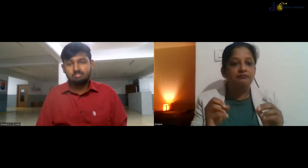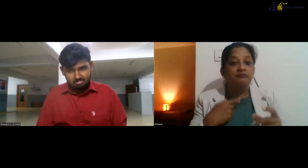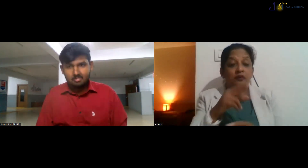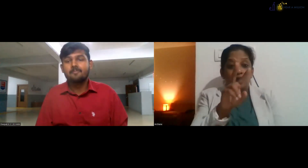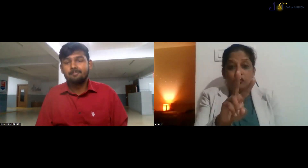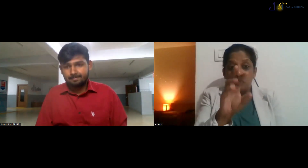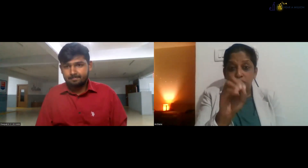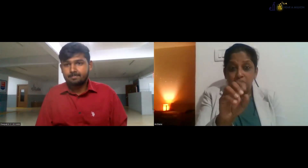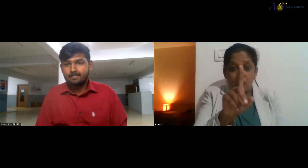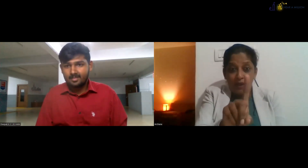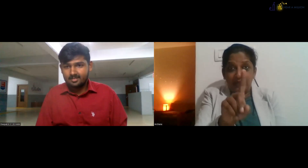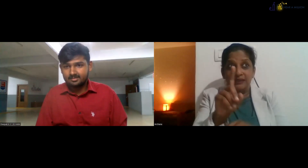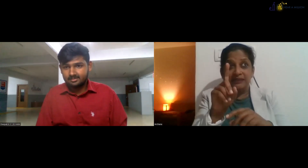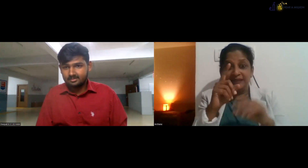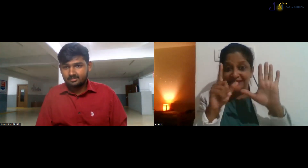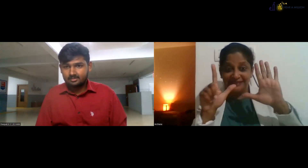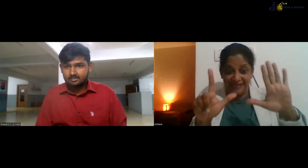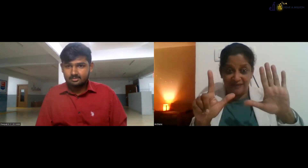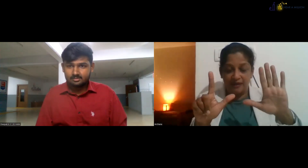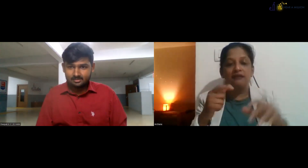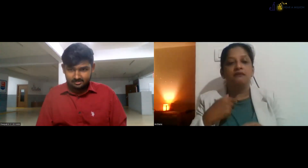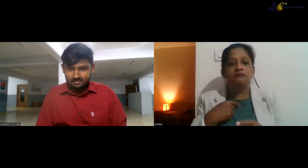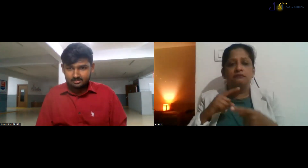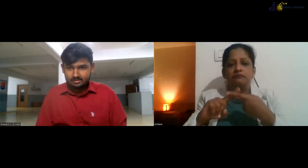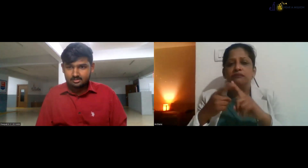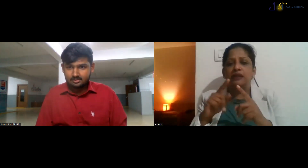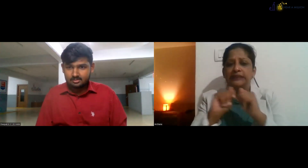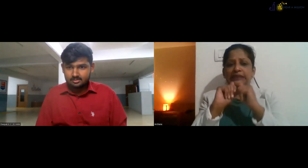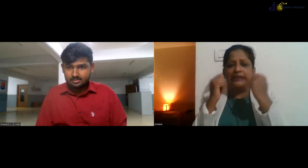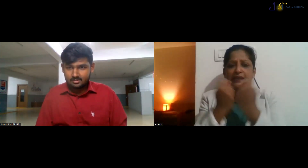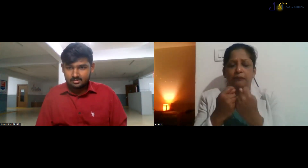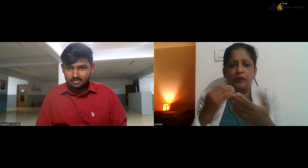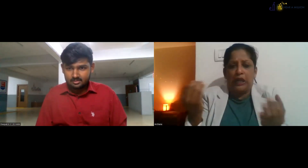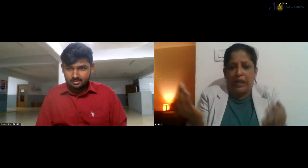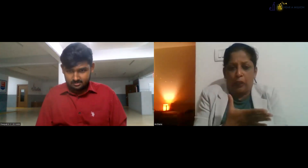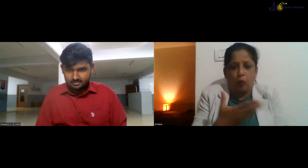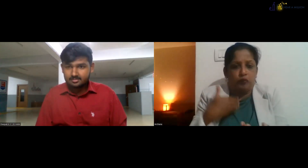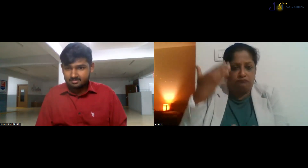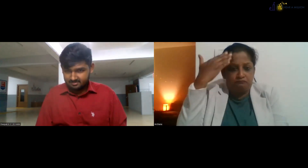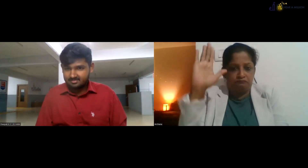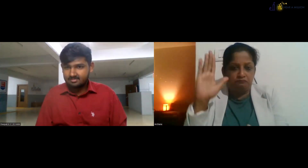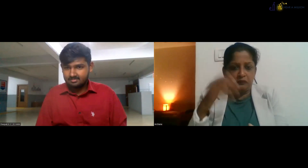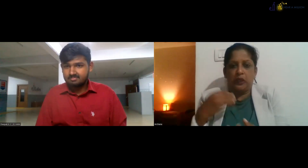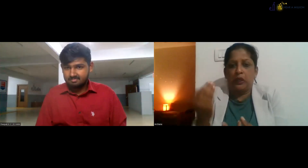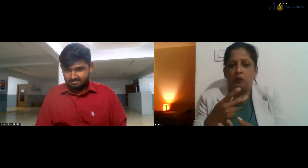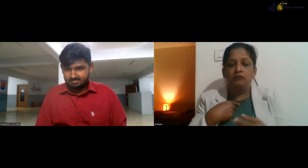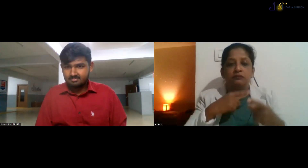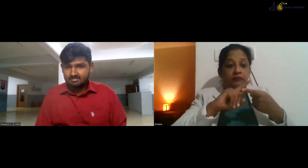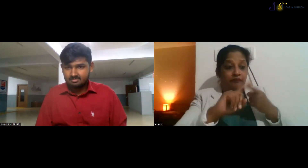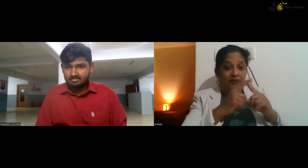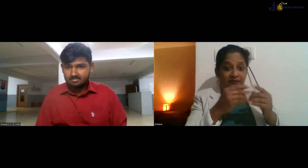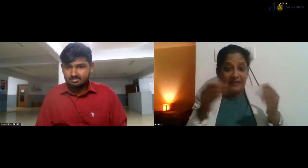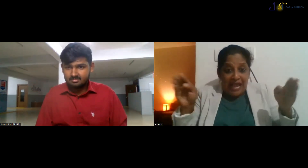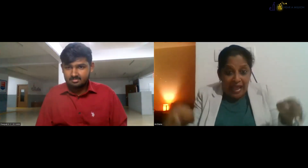But my aim, I doesn't have any specific goal, but In 2007, I started with